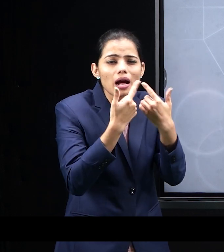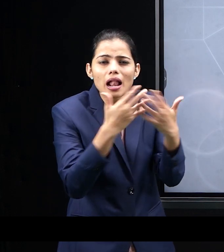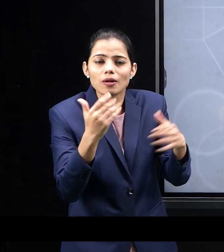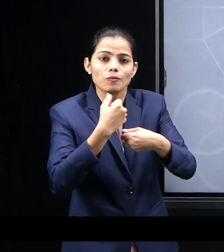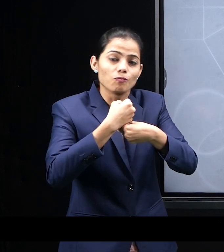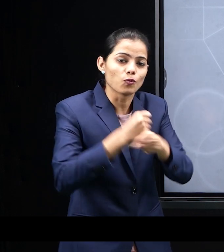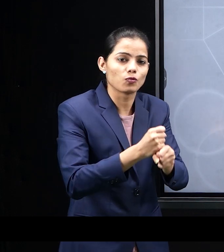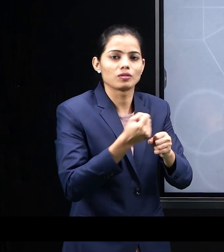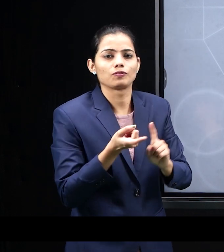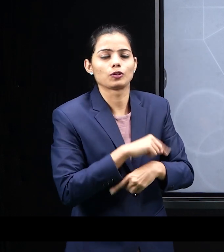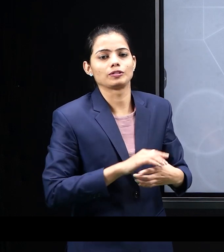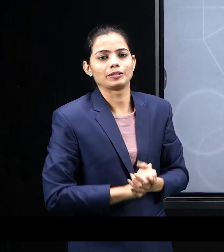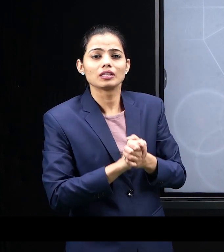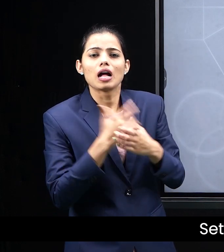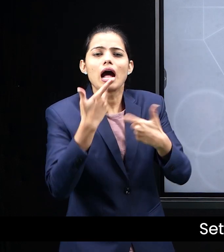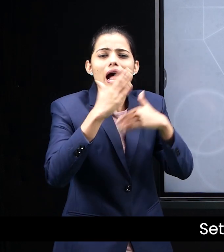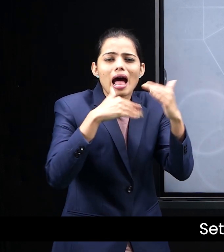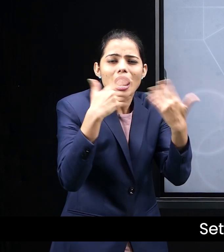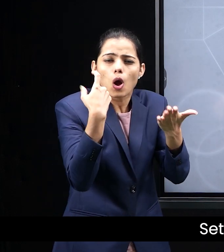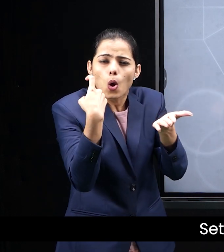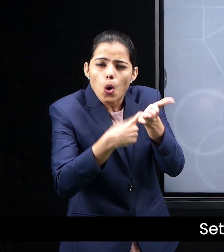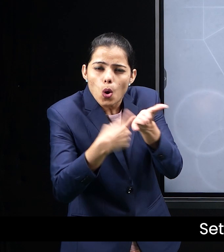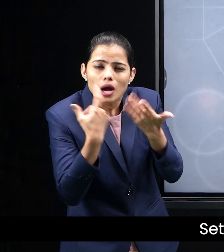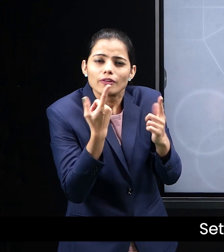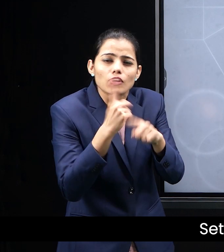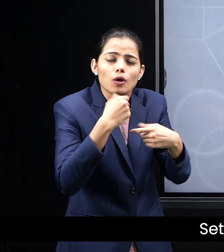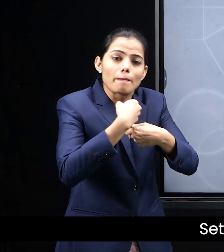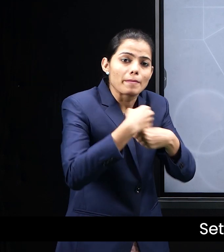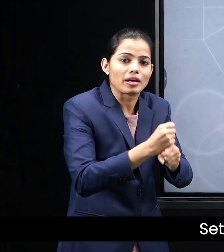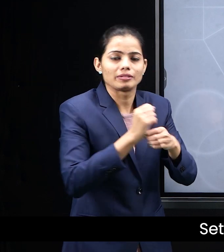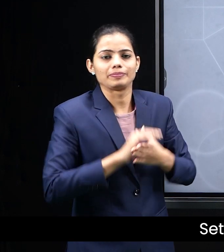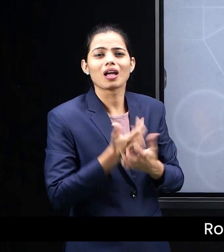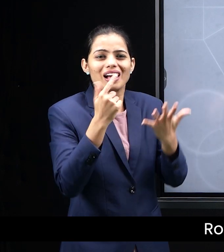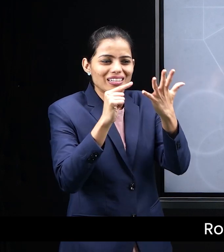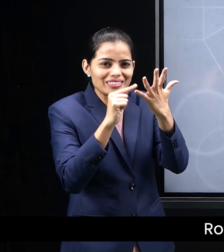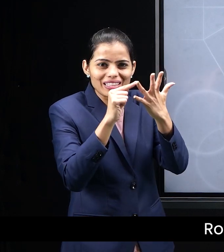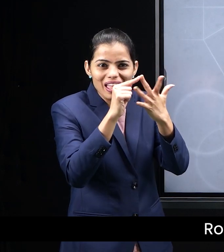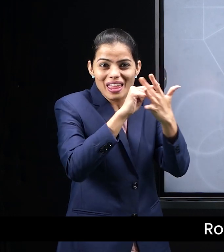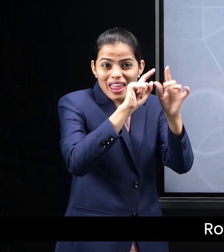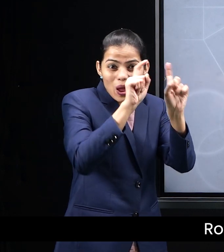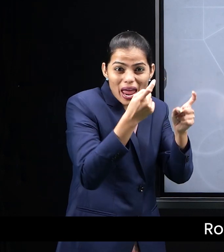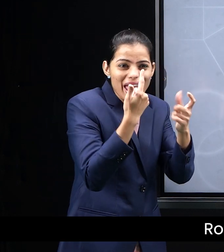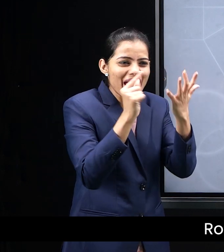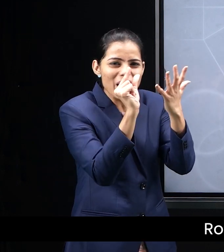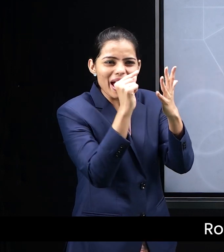descriptive form, set builder form or rule form, roster form or tabular